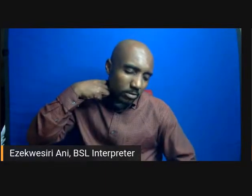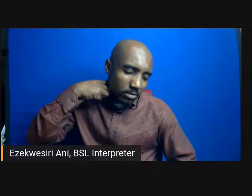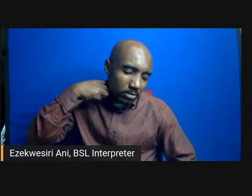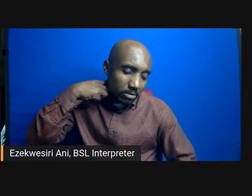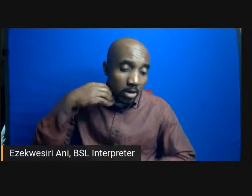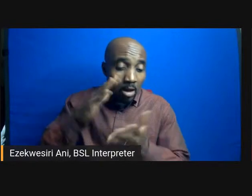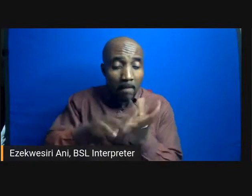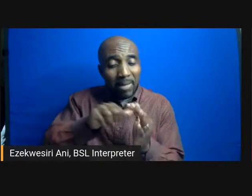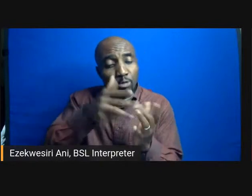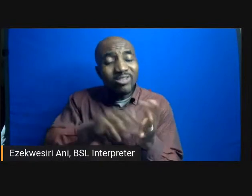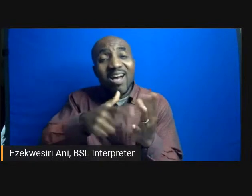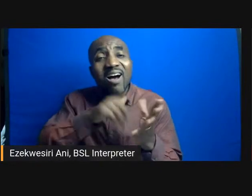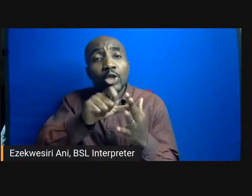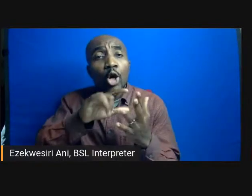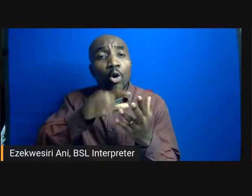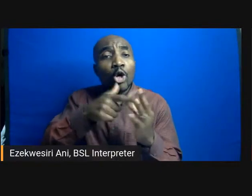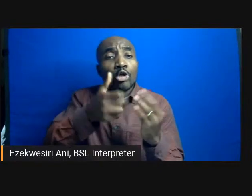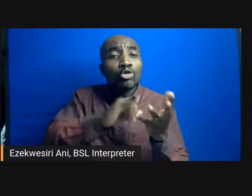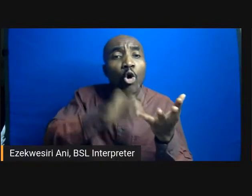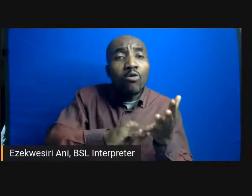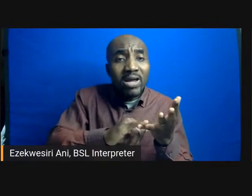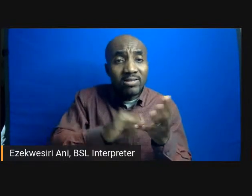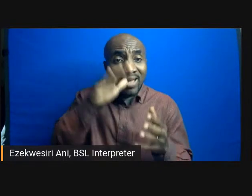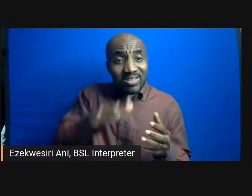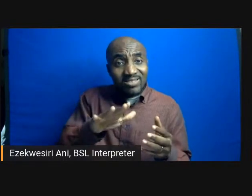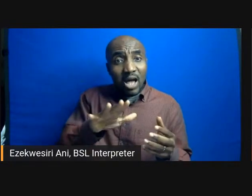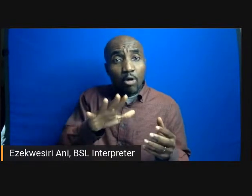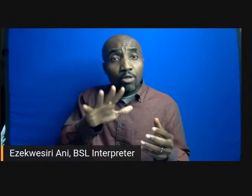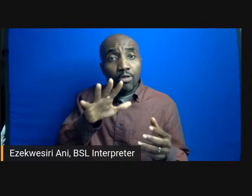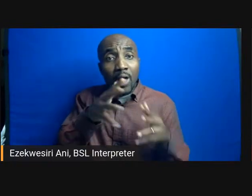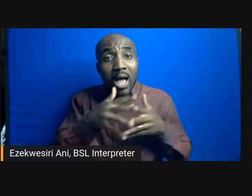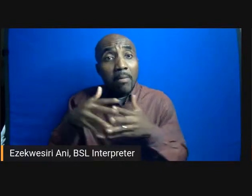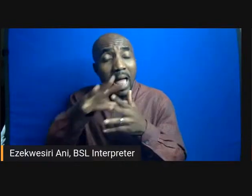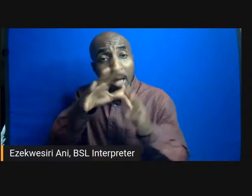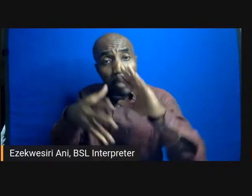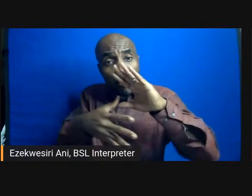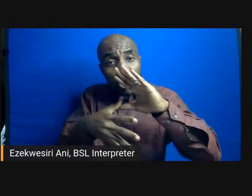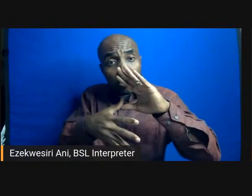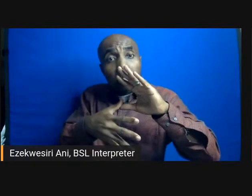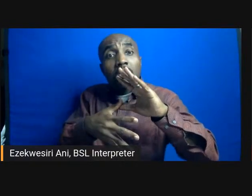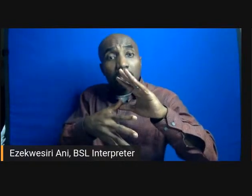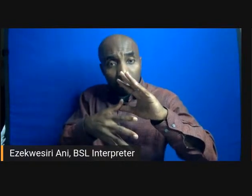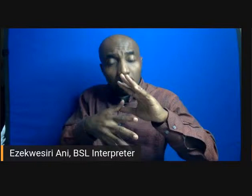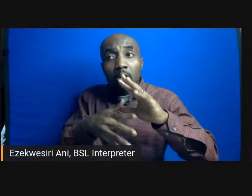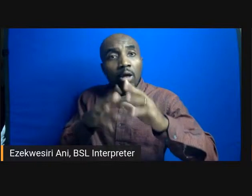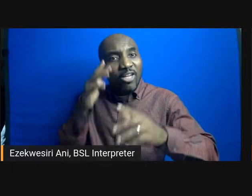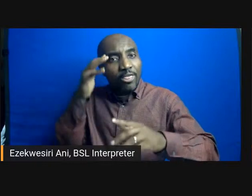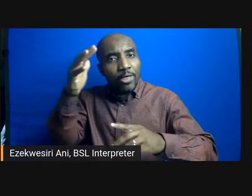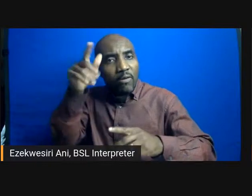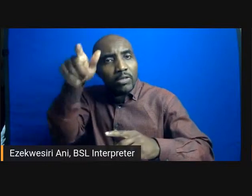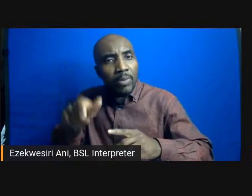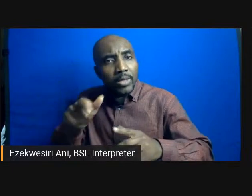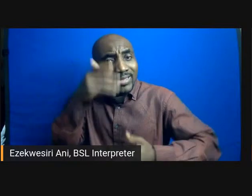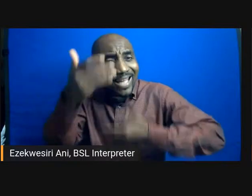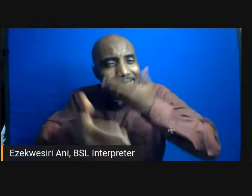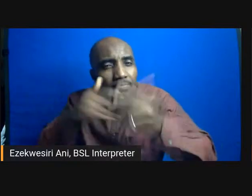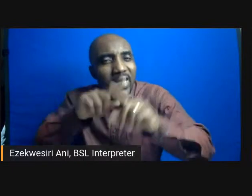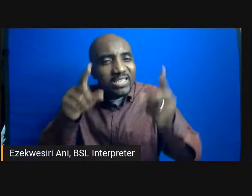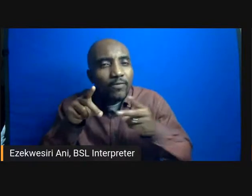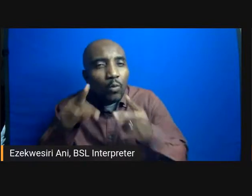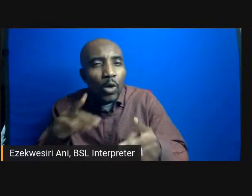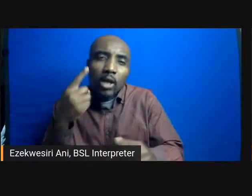Maldonado Torres, a South American colonial theorist, explains this in a different way and uses the concept